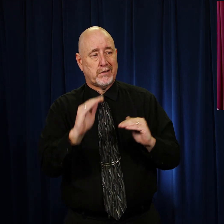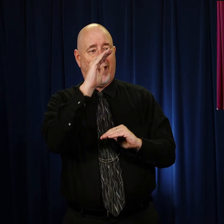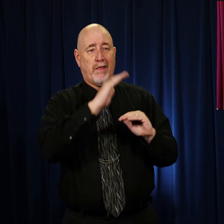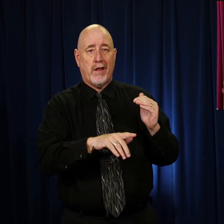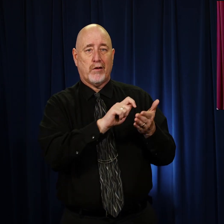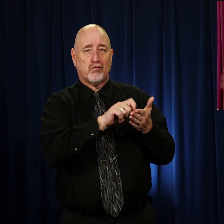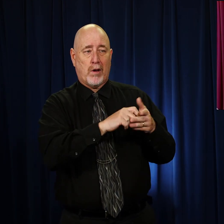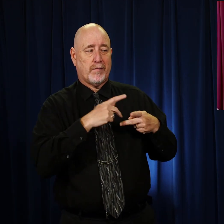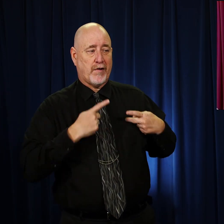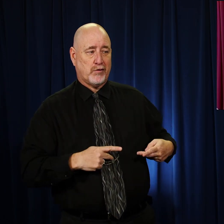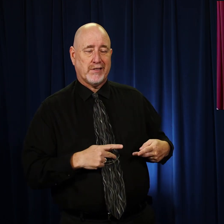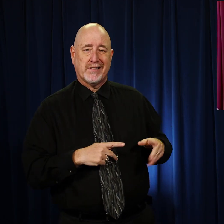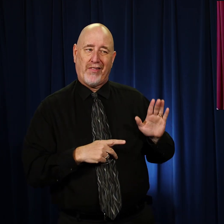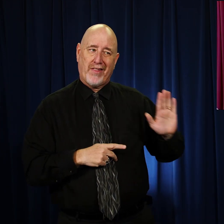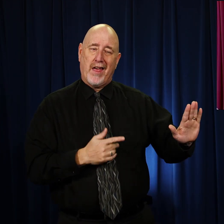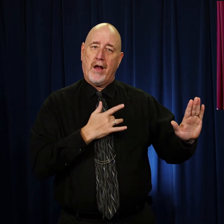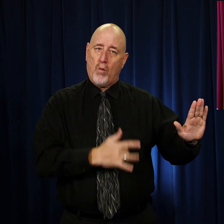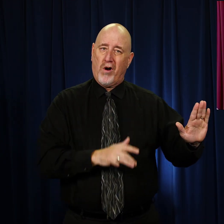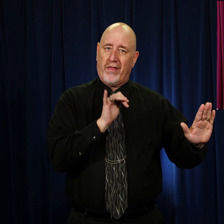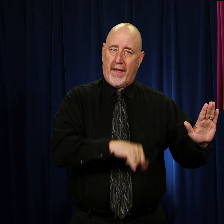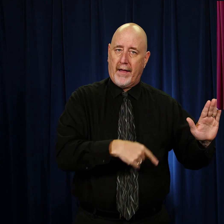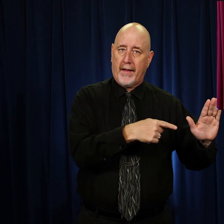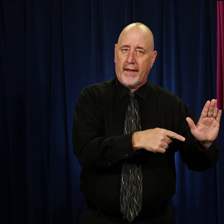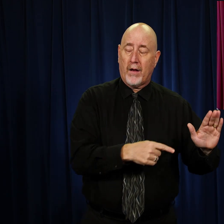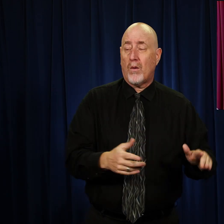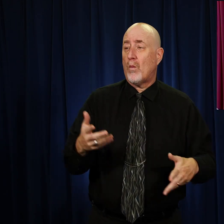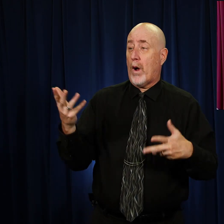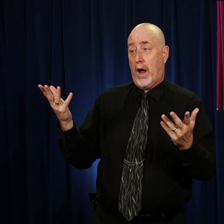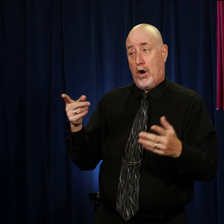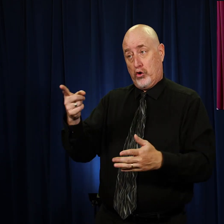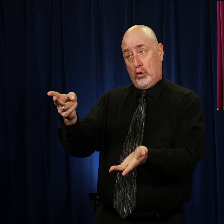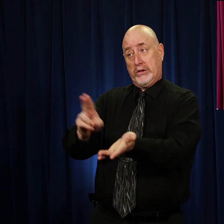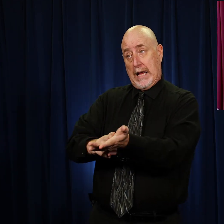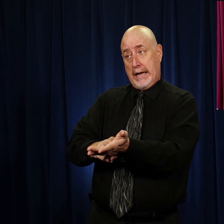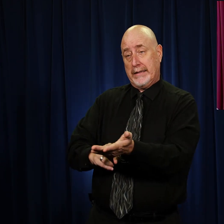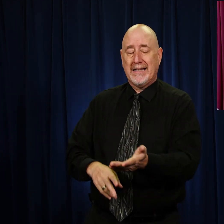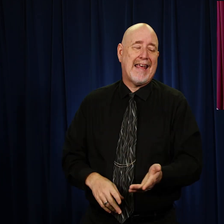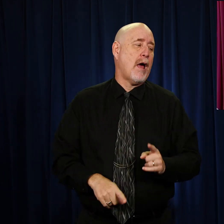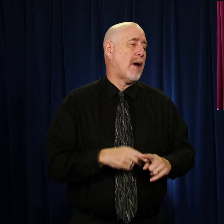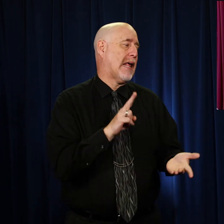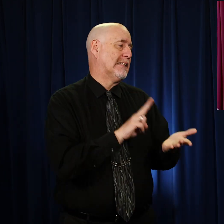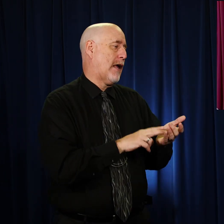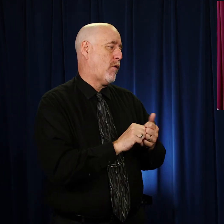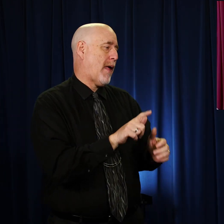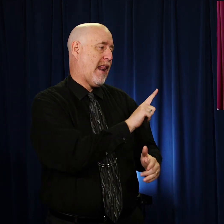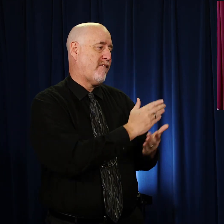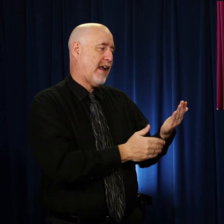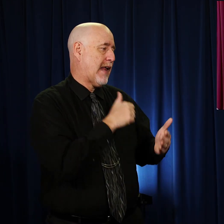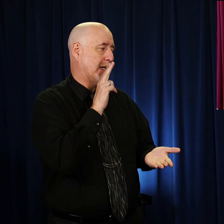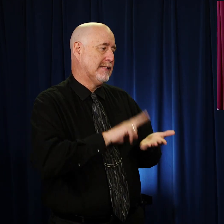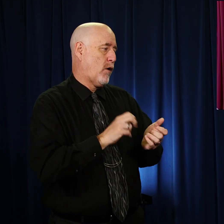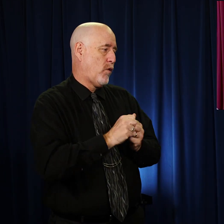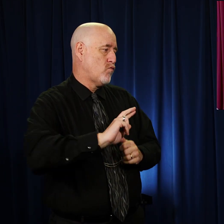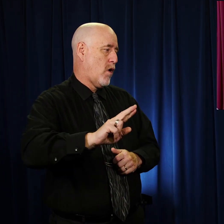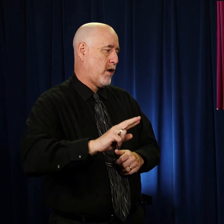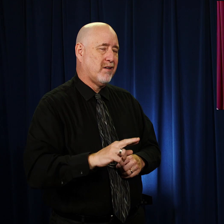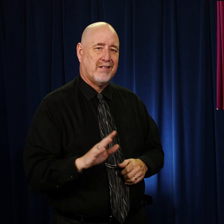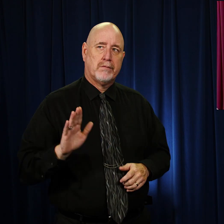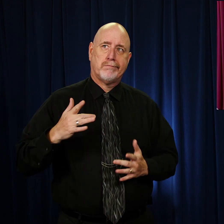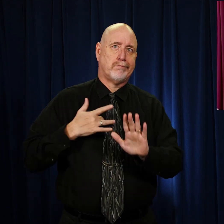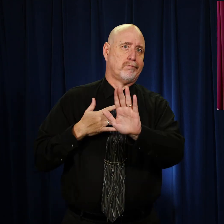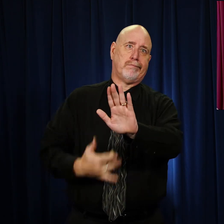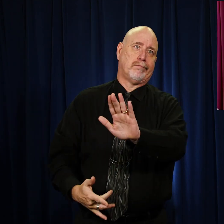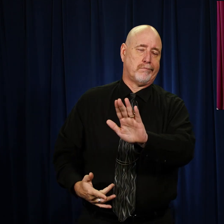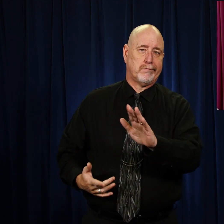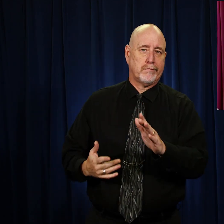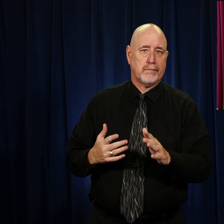of the scribes and Pharisees. That's the way they were. They said, well, you signed this. Yeah, but I signed it with my left hand. I didn't sign it with my right. That's the kind